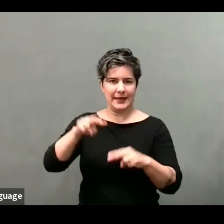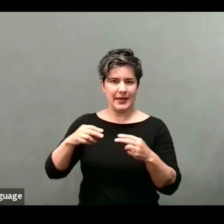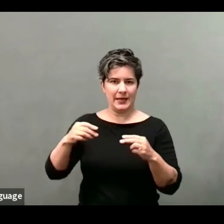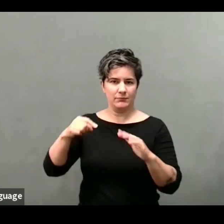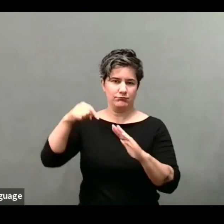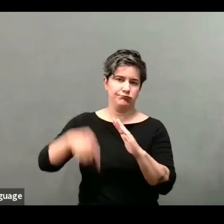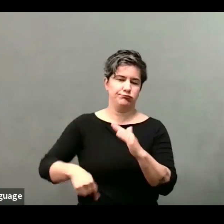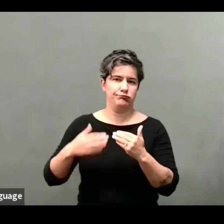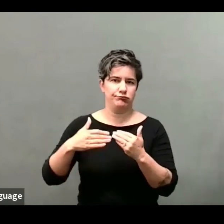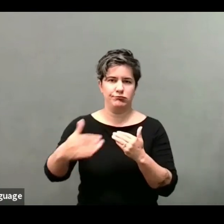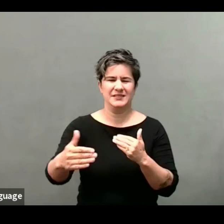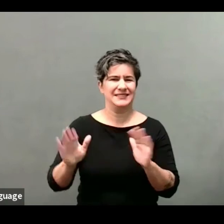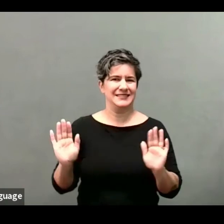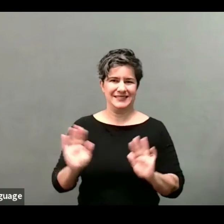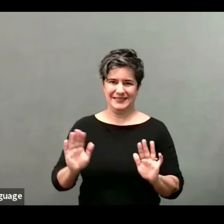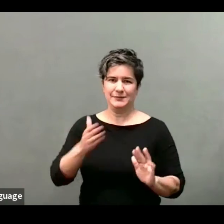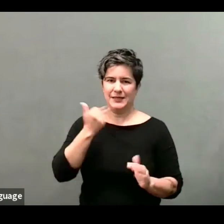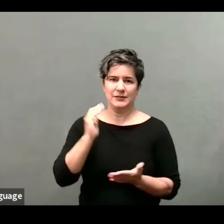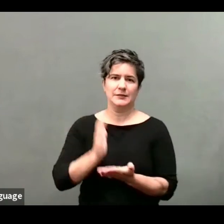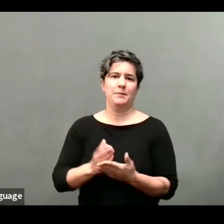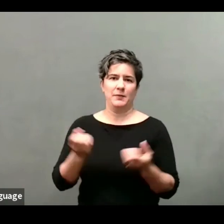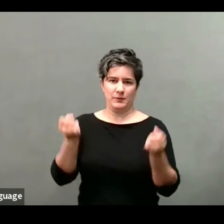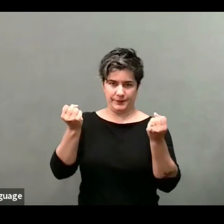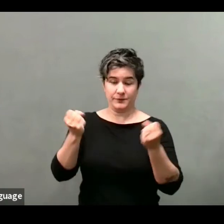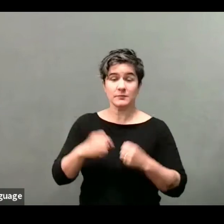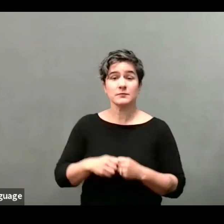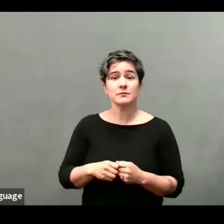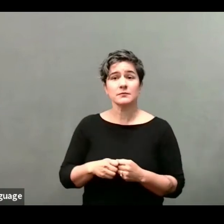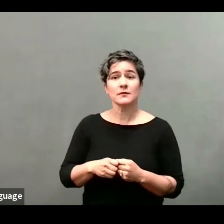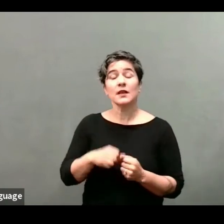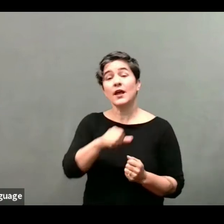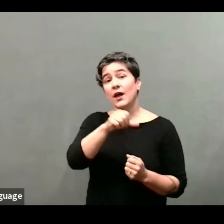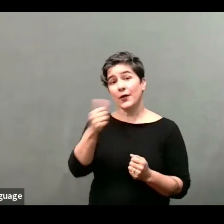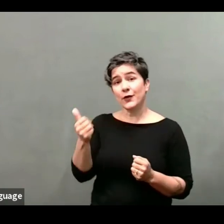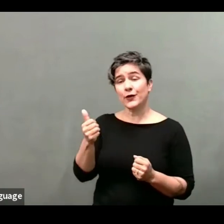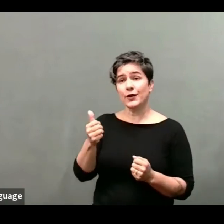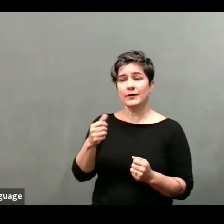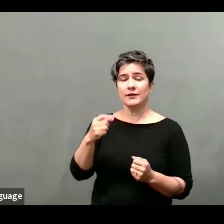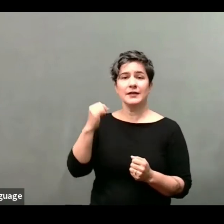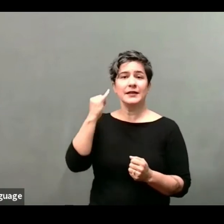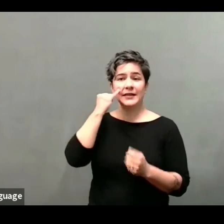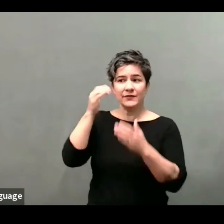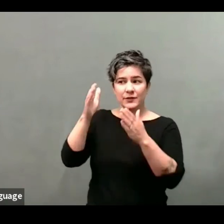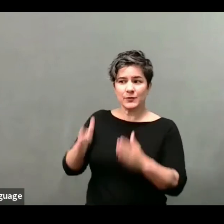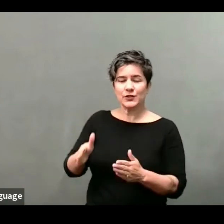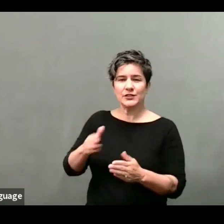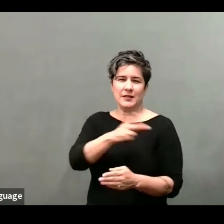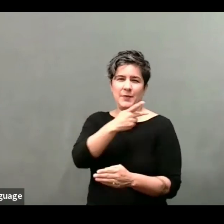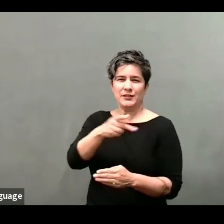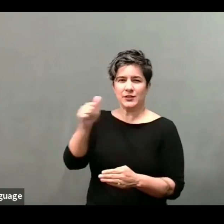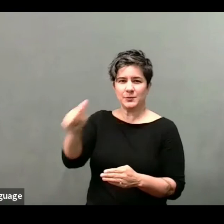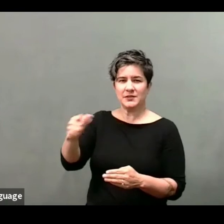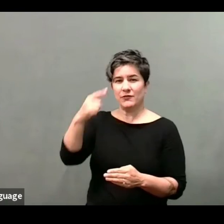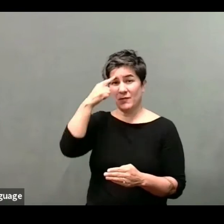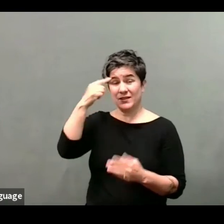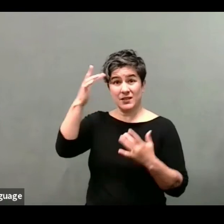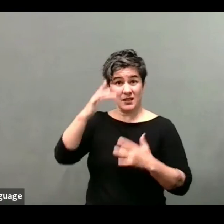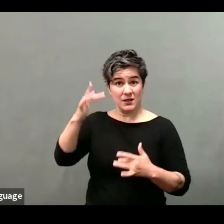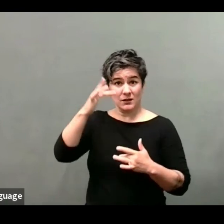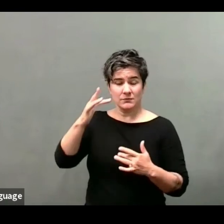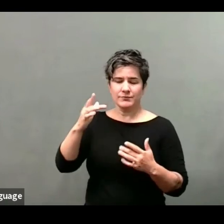this can really get tough is when the patient has a mental illness, which, as you know, there's a whole, again,